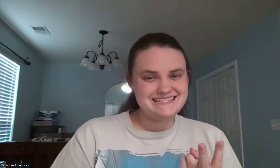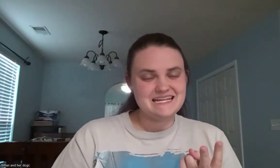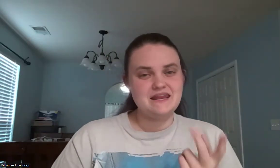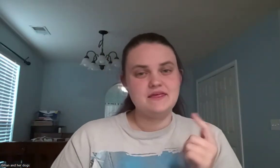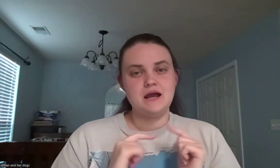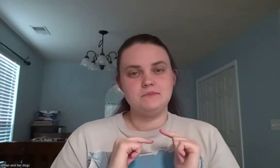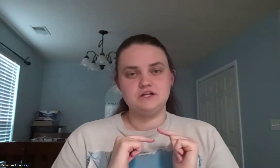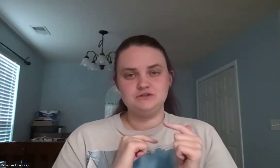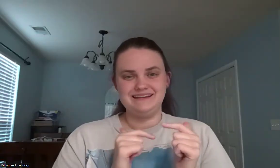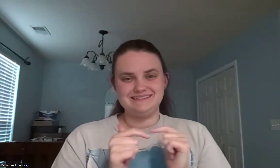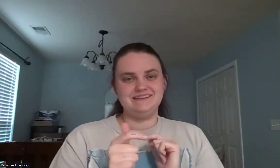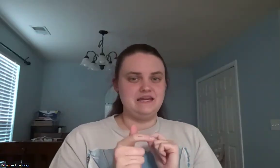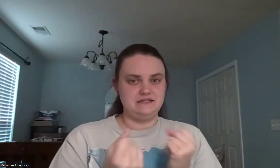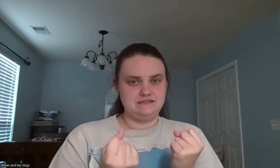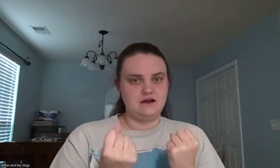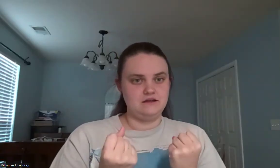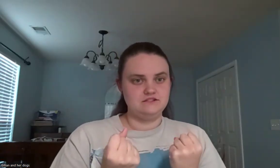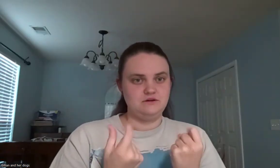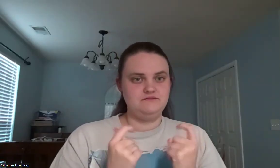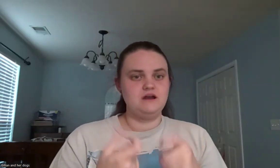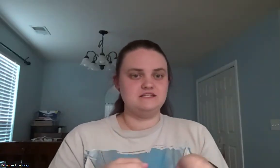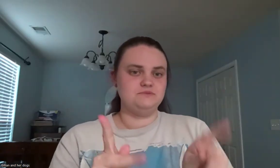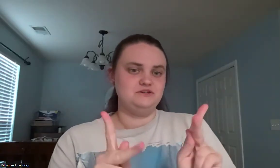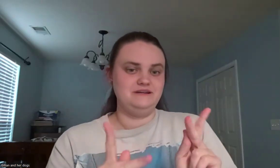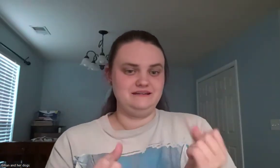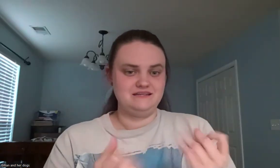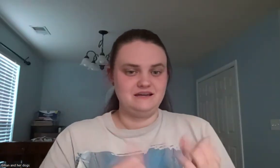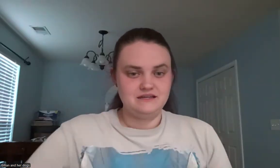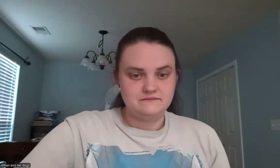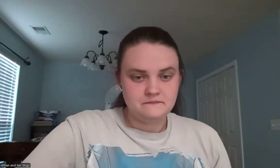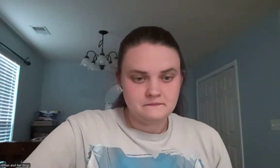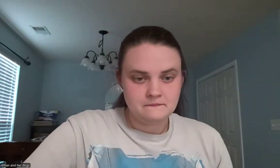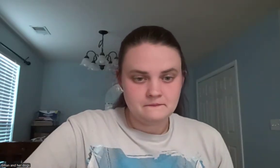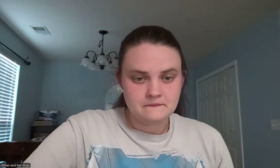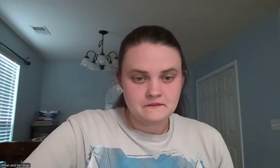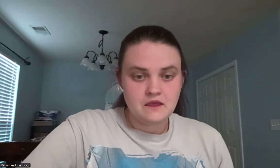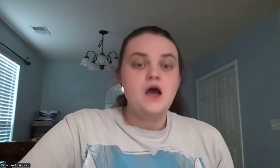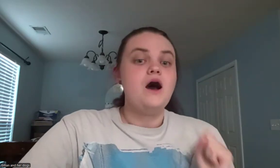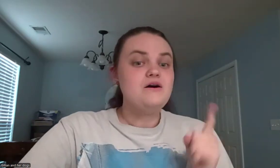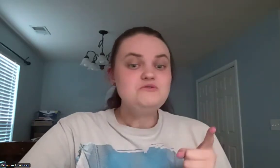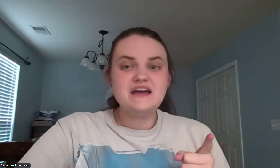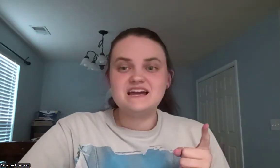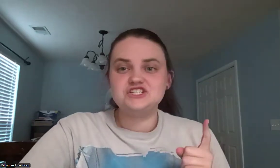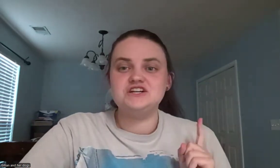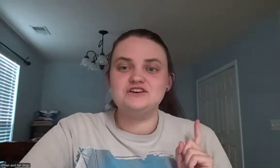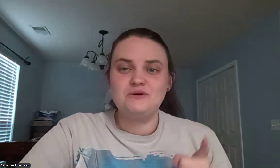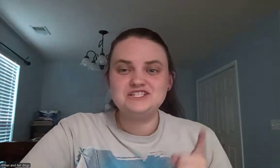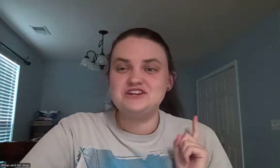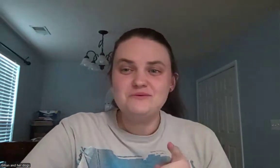and then I'm gonna do like a delayed sign. So give you guys an opportunity to sign it. Oh, that's actually a good question. No one's